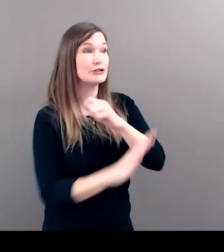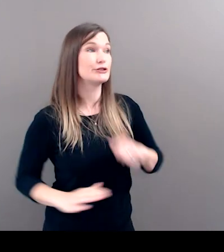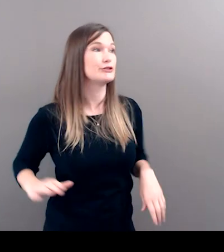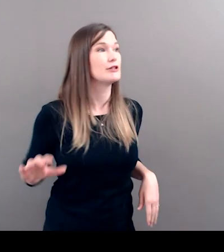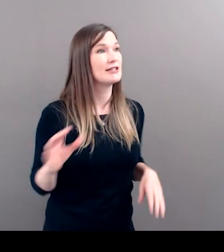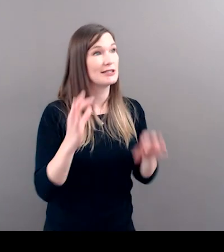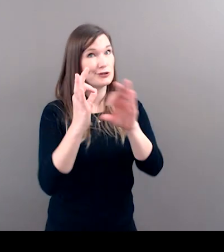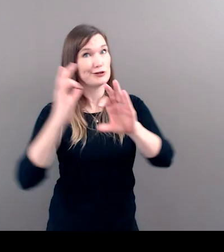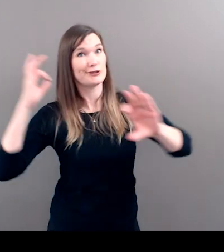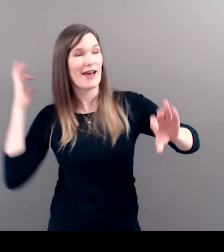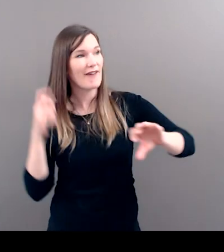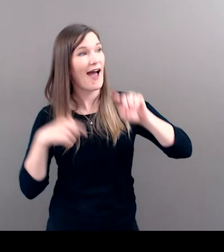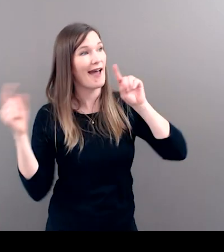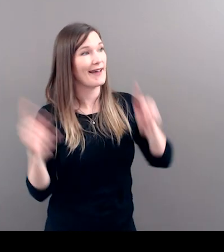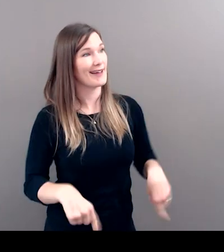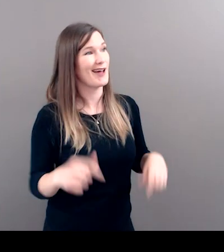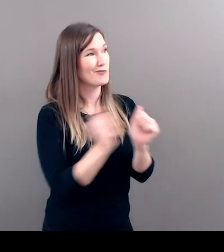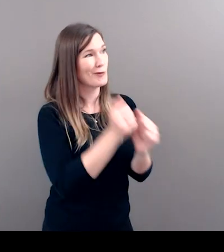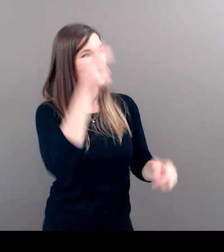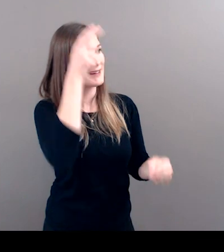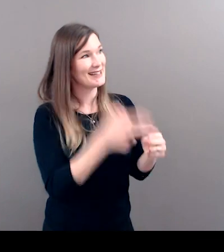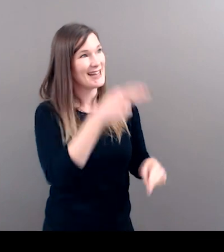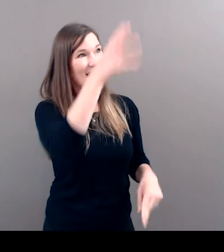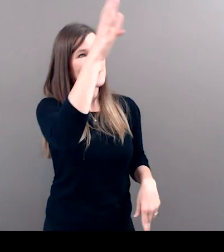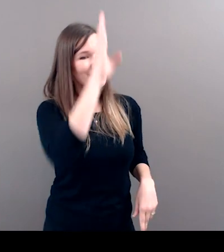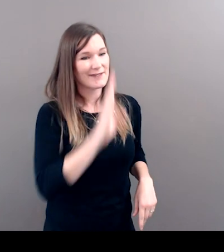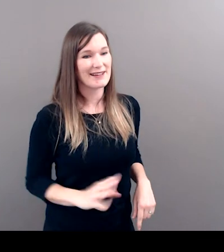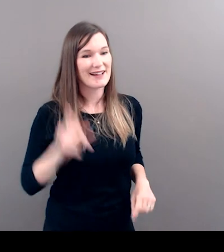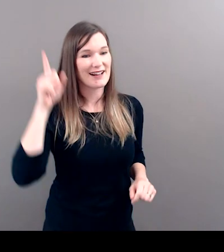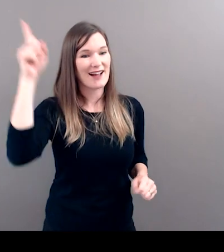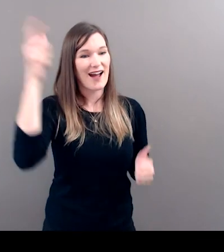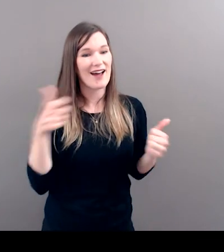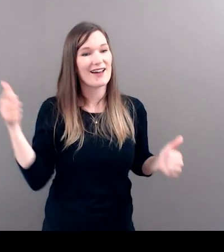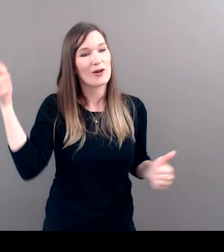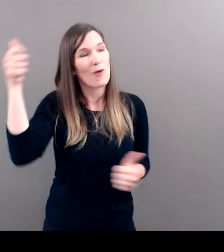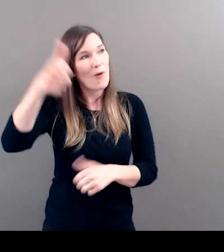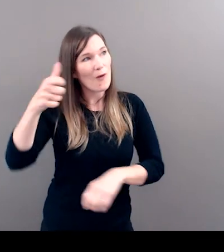hosts, the God of the armies of Israel, whom you have defied. And